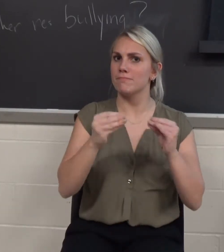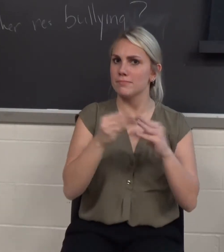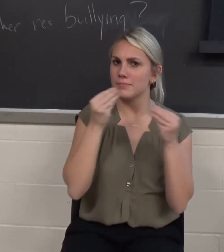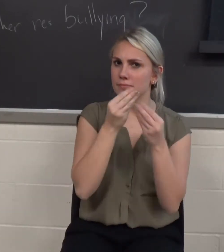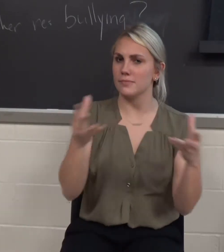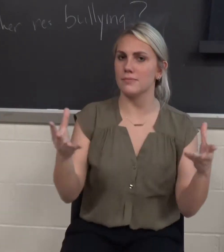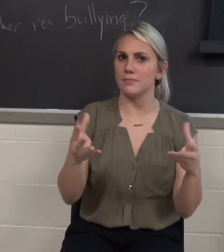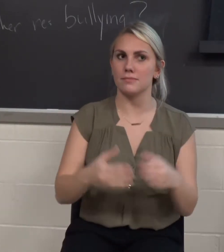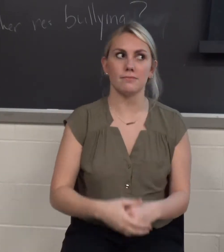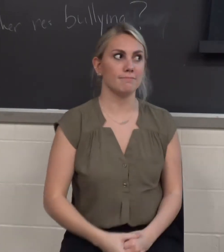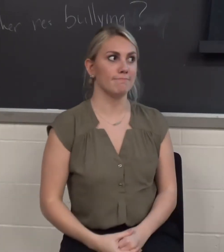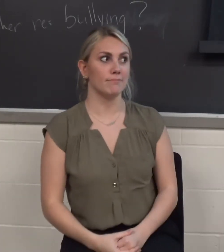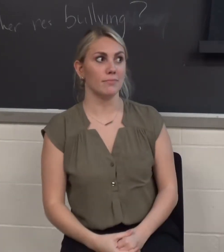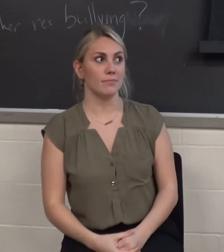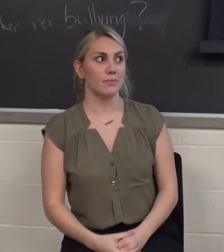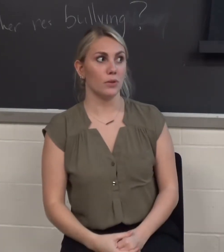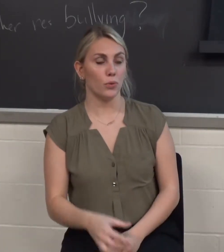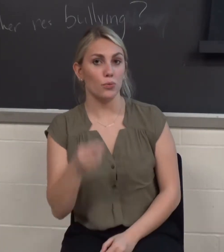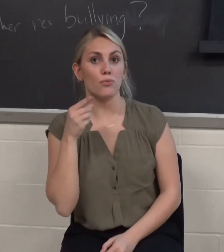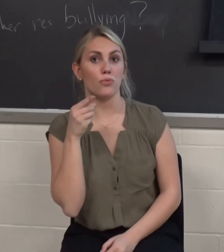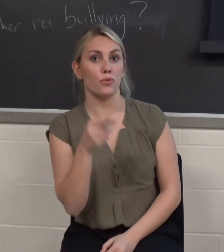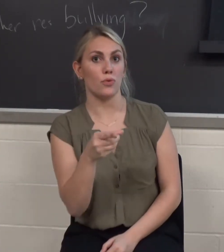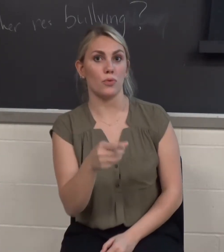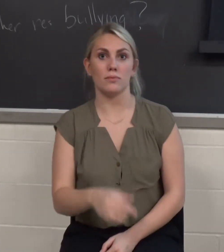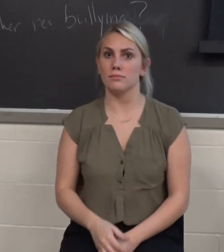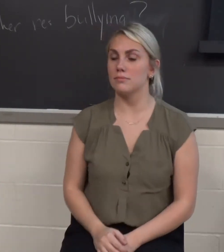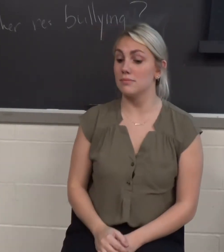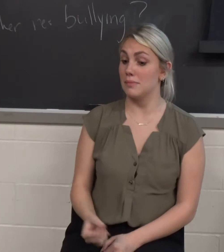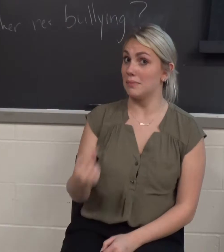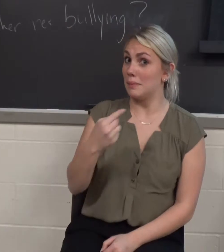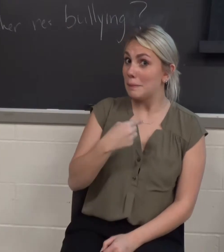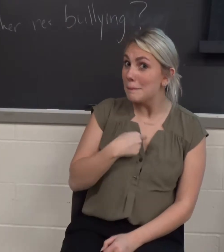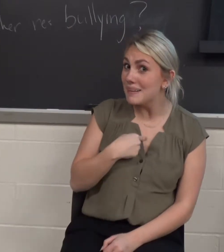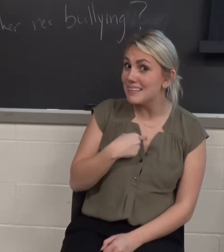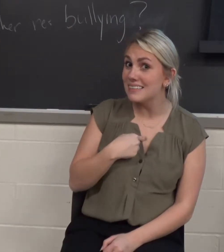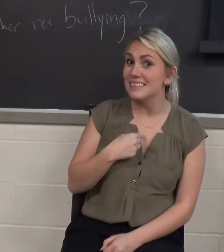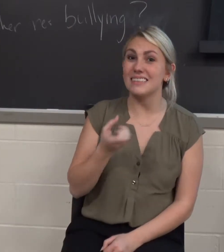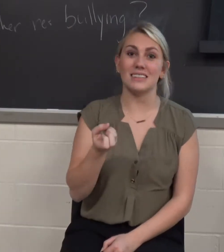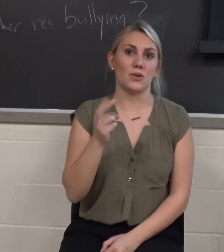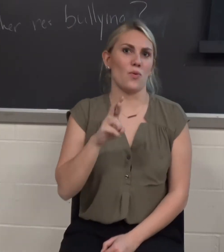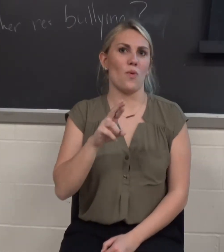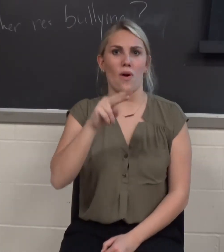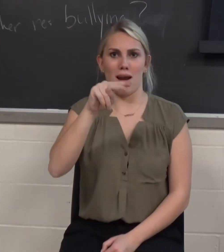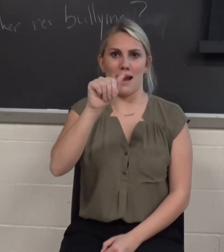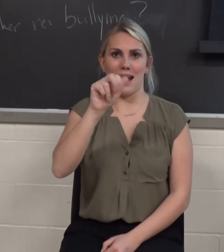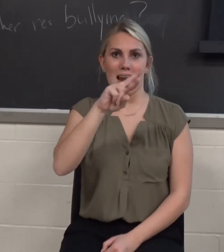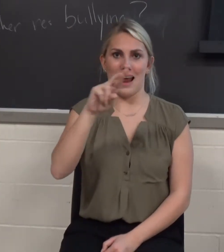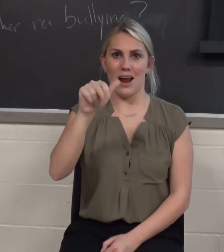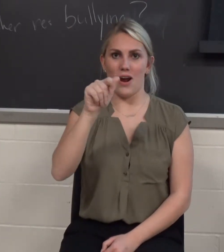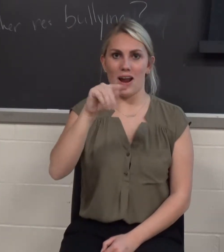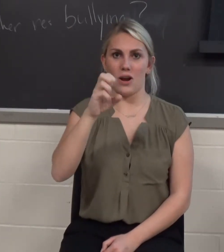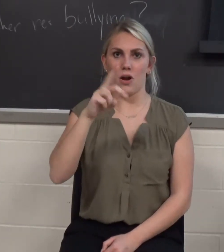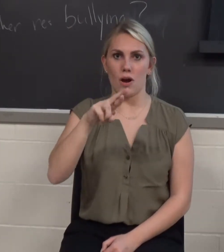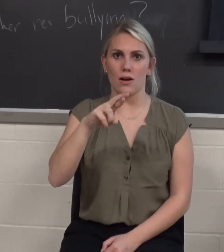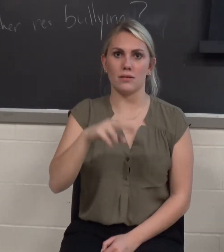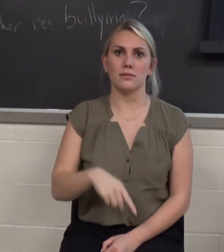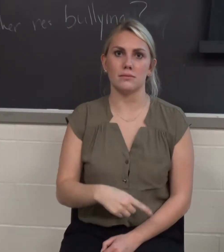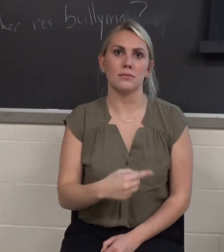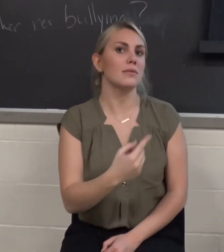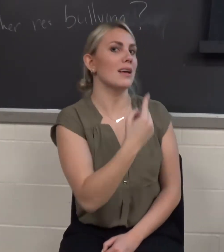You yourself. I am? Or the narrator? It'll say I. It'll say I. The